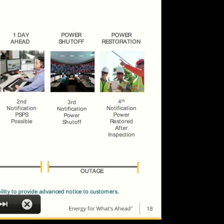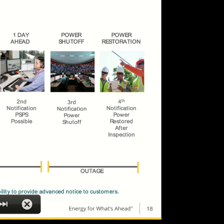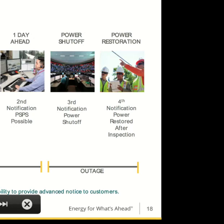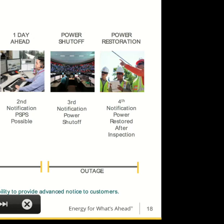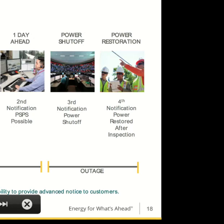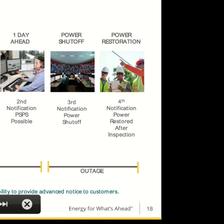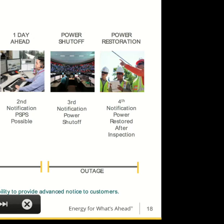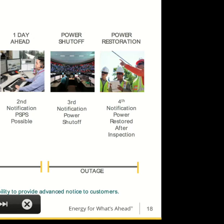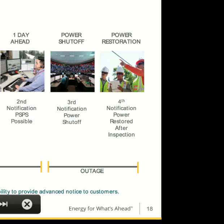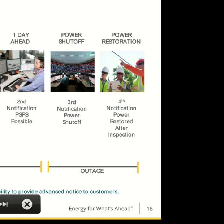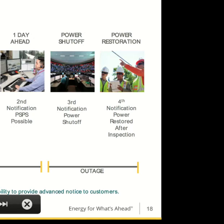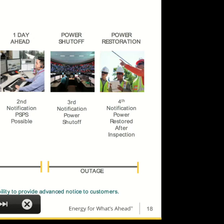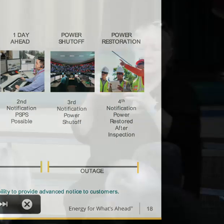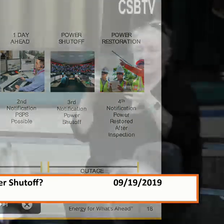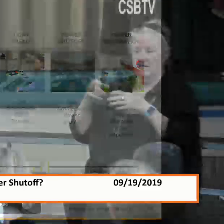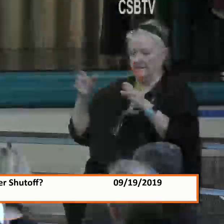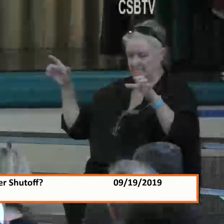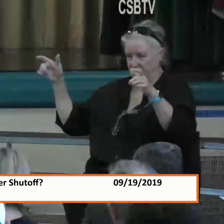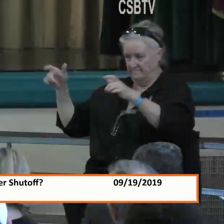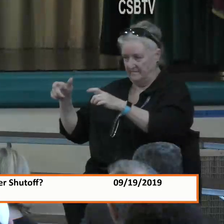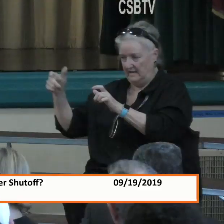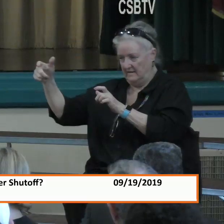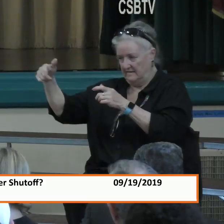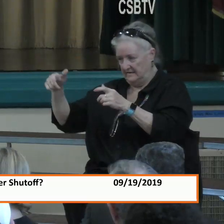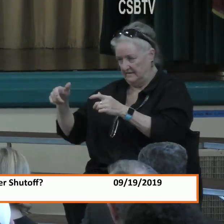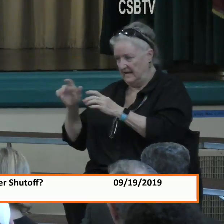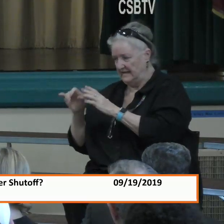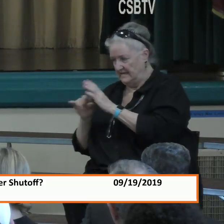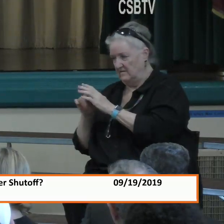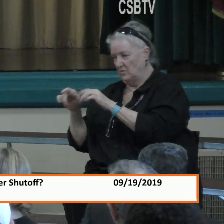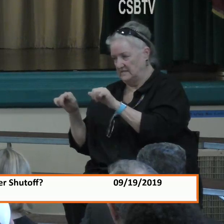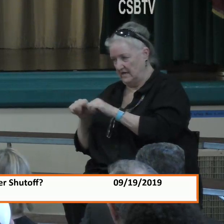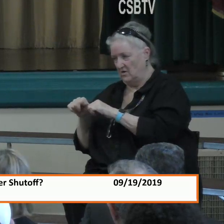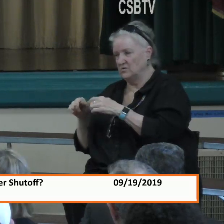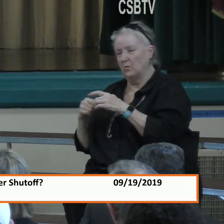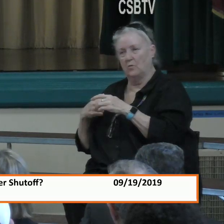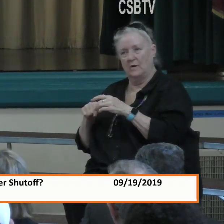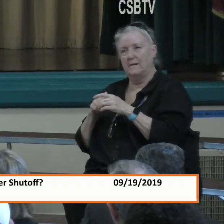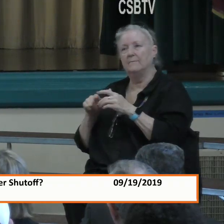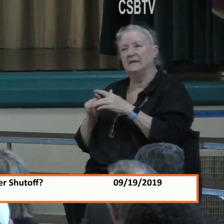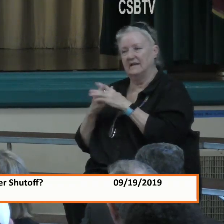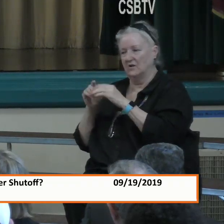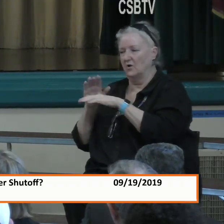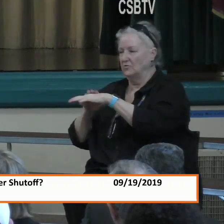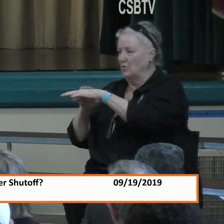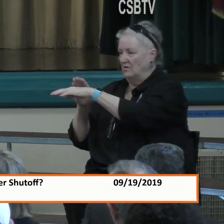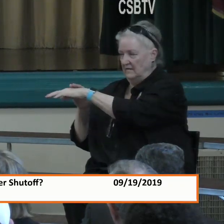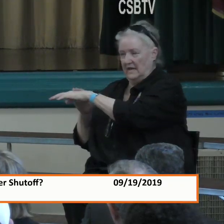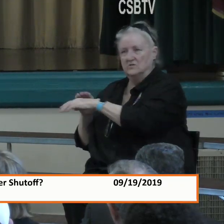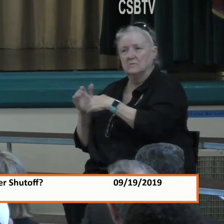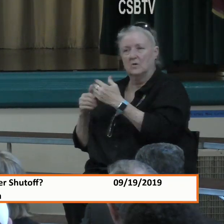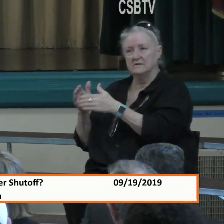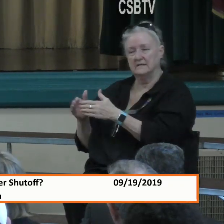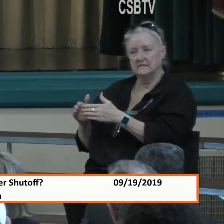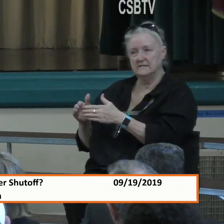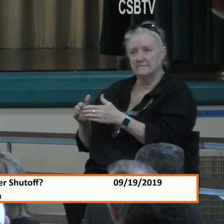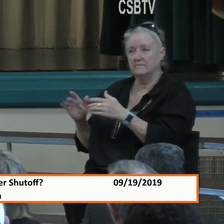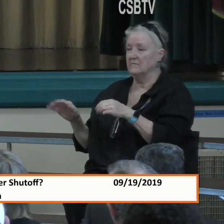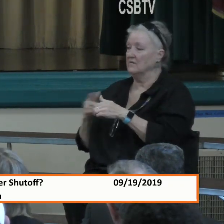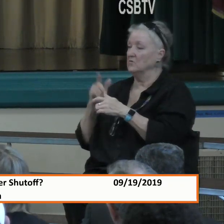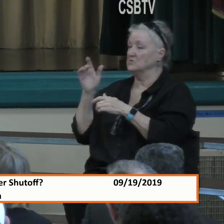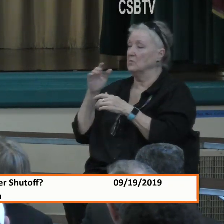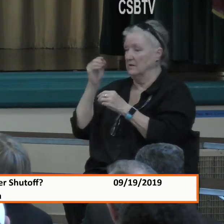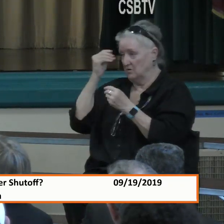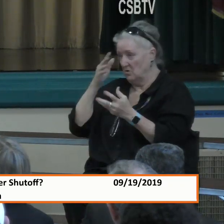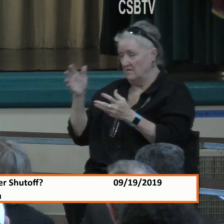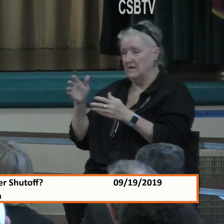be impacted. After we have identified those areas, we begin our notification process. We first will